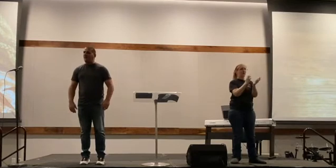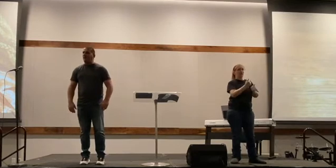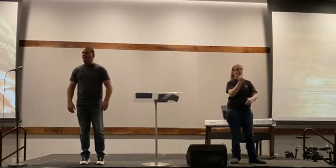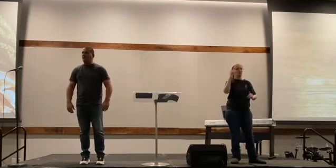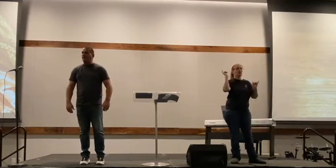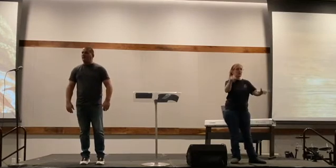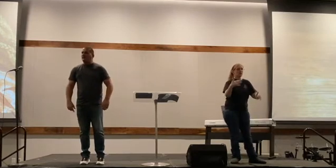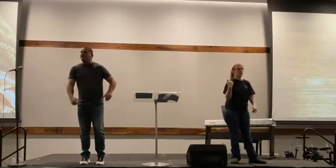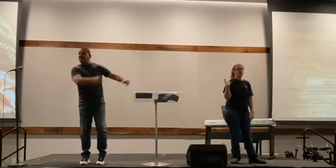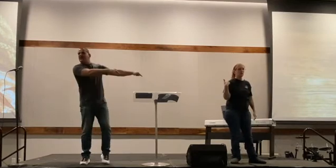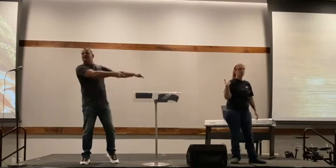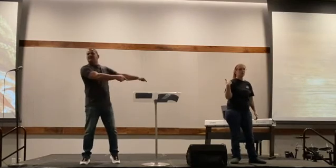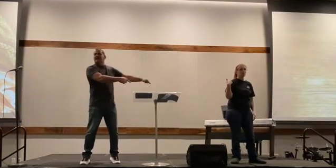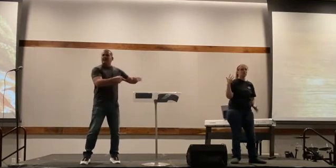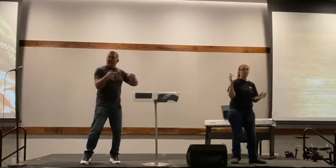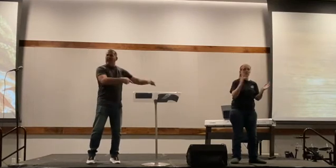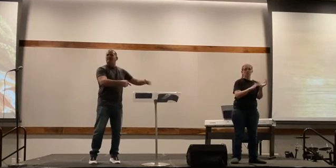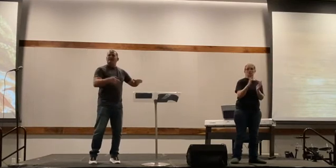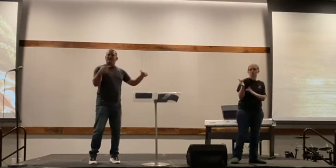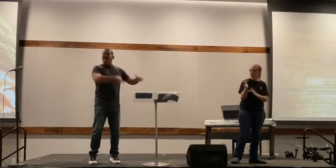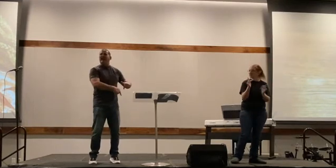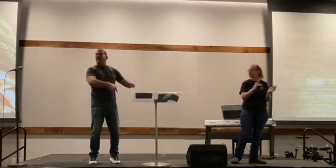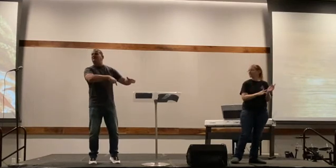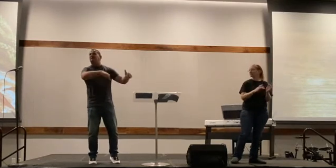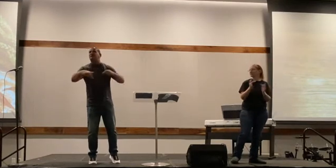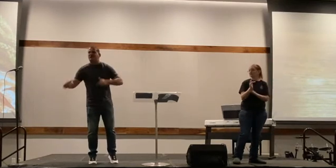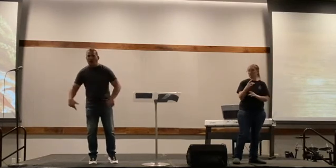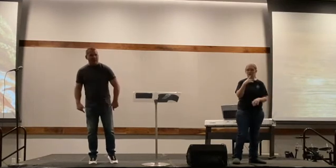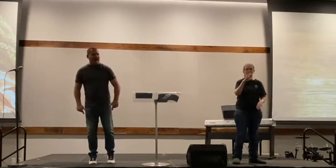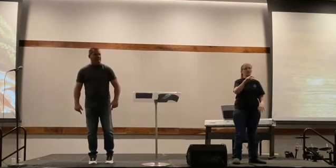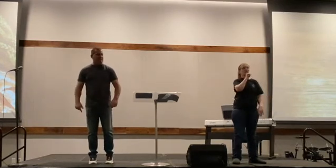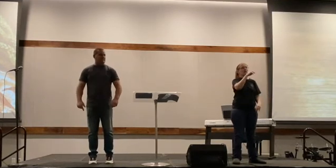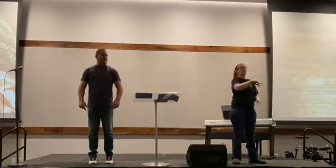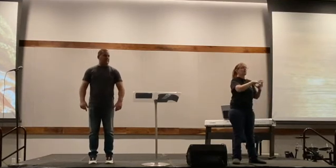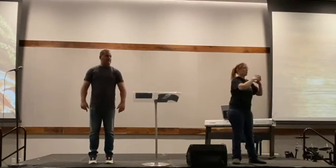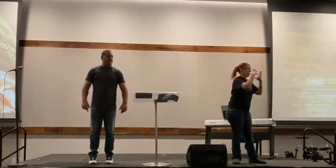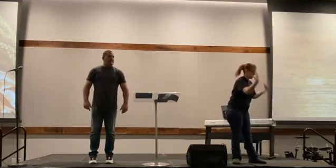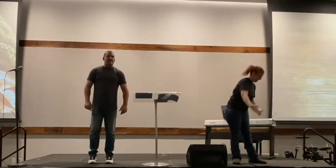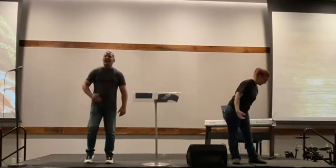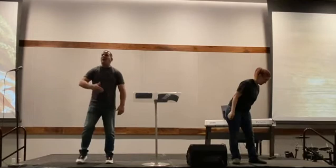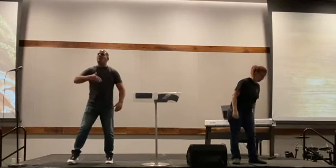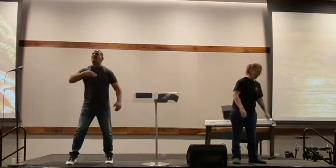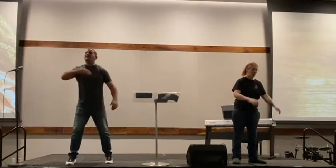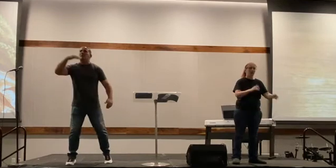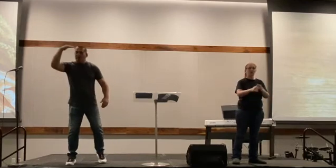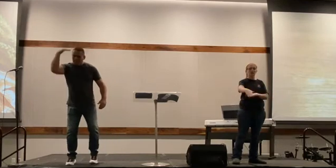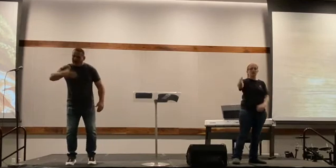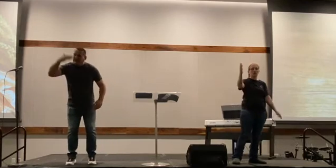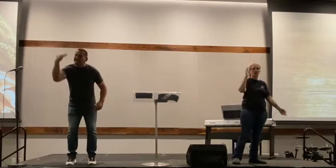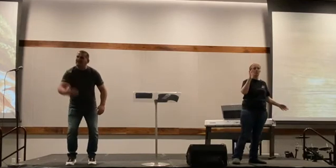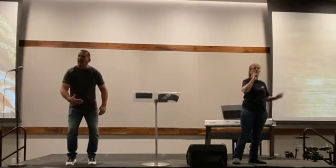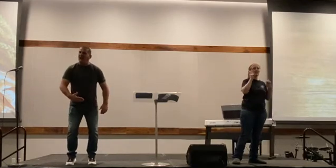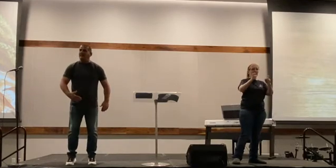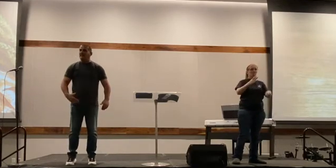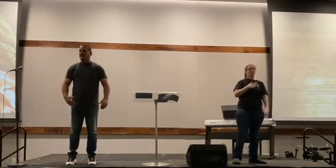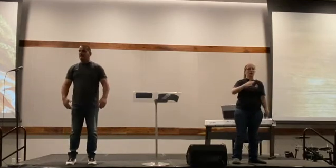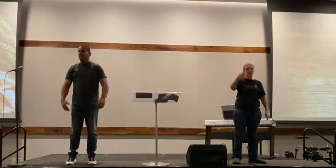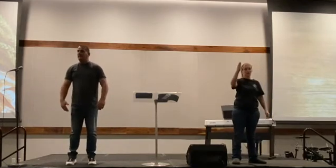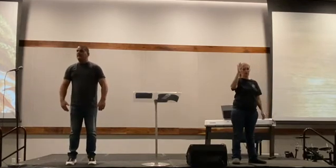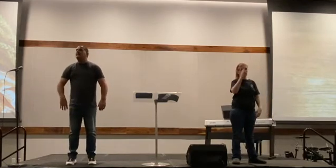that before? Jesus came because God loved you so much that I will give you my